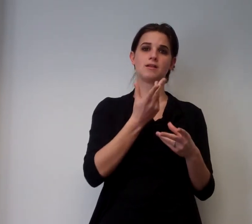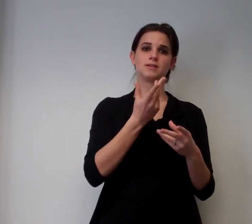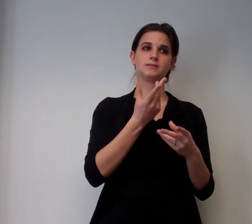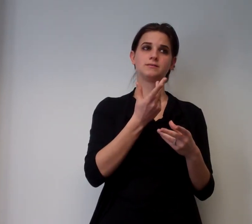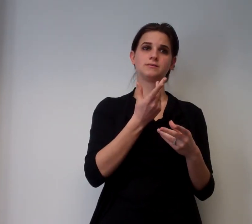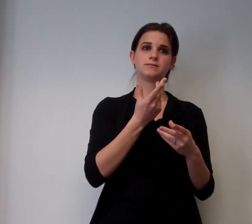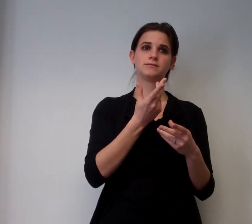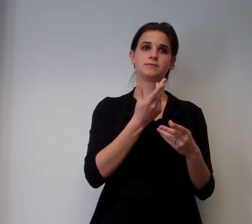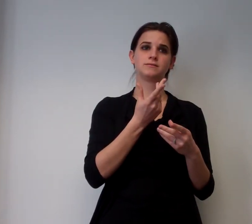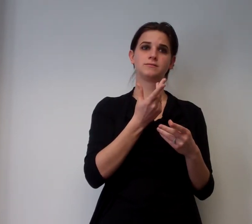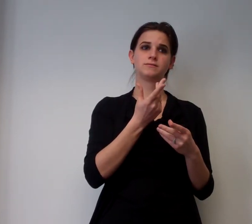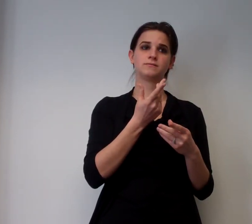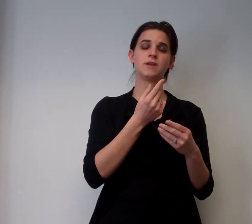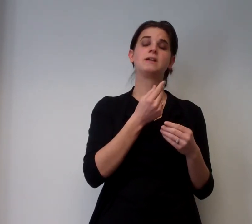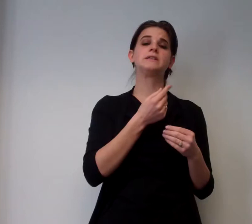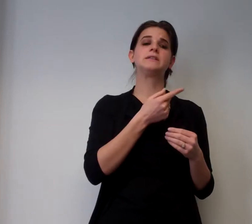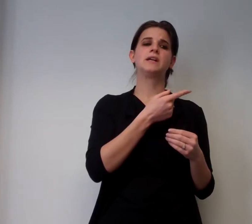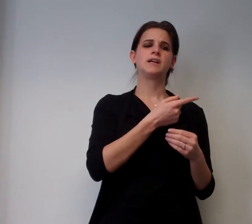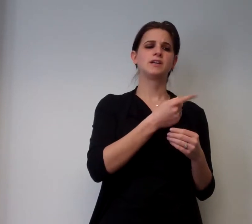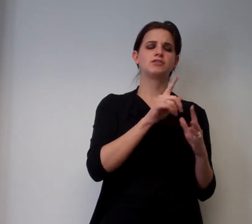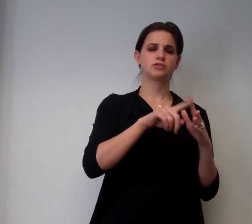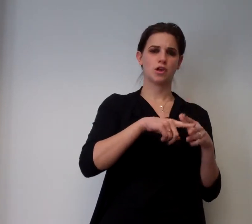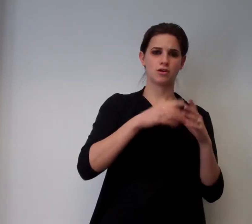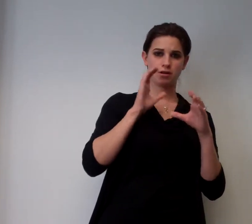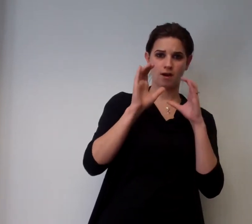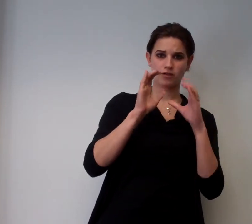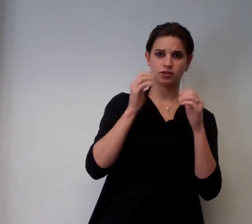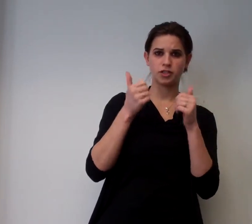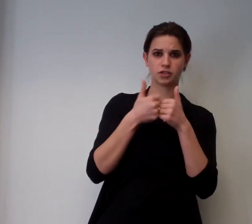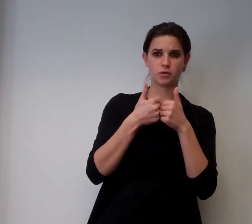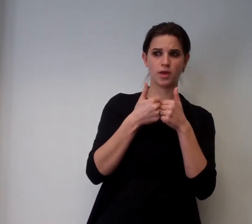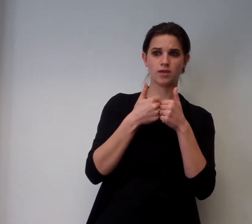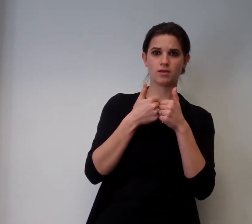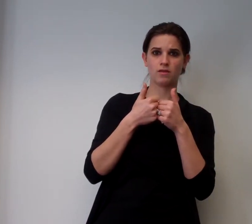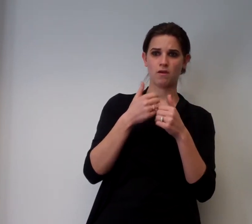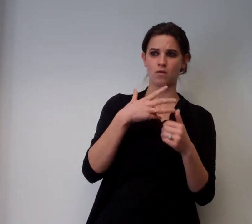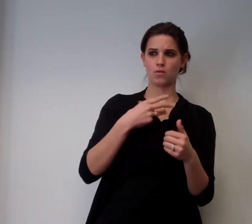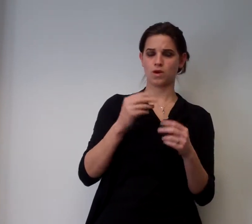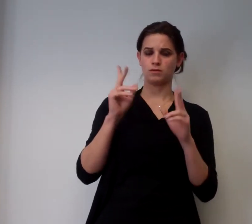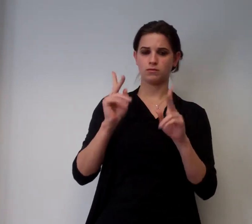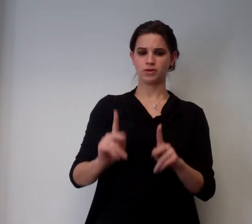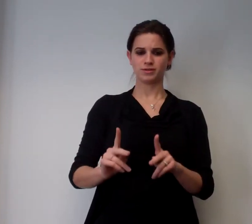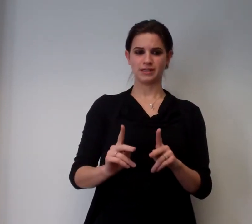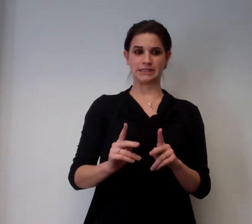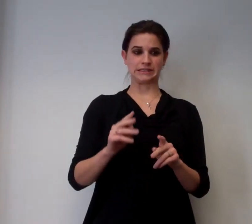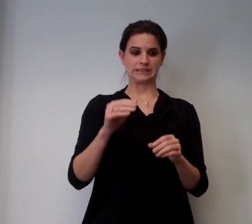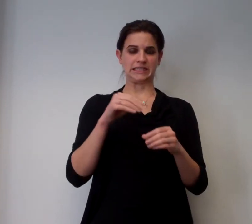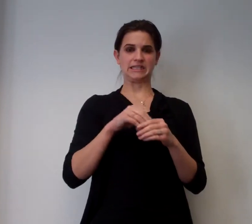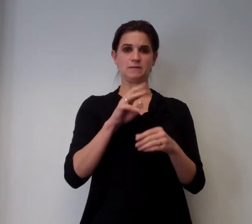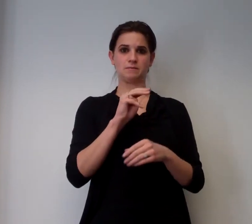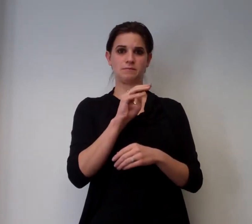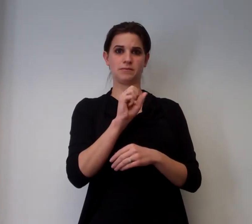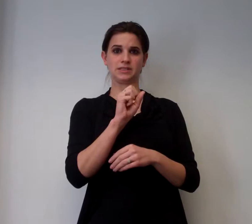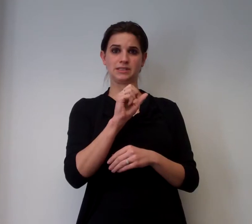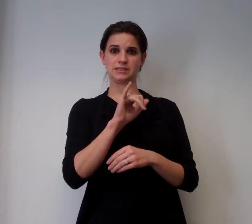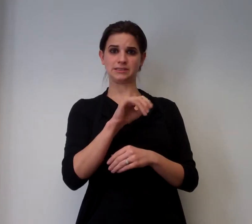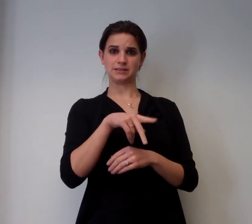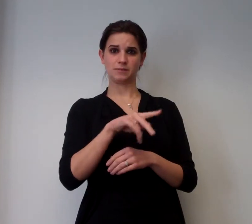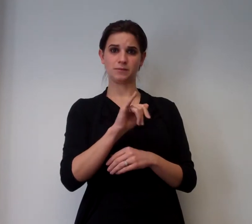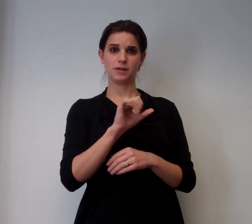a conversation with a white person was really something that blacks in Mississippi just simply didn't do, did they? And so initiating this